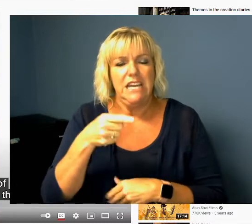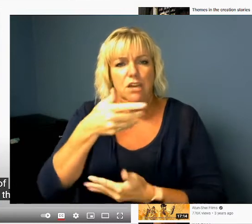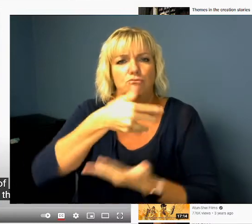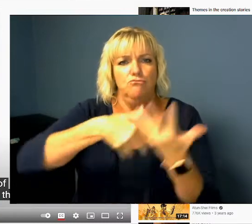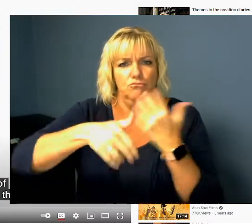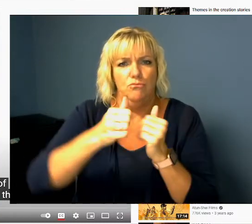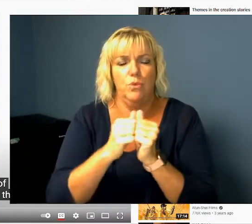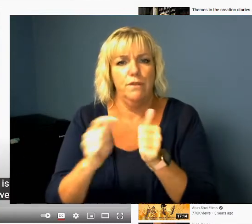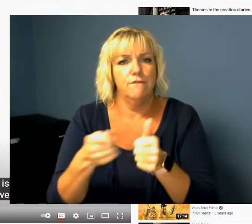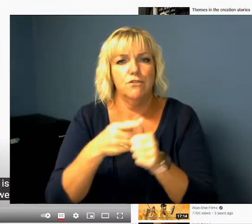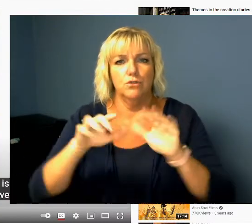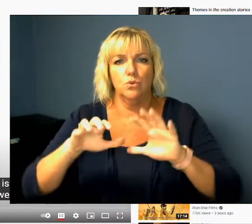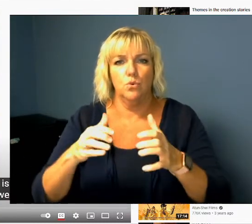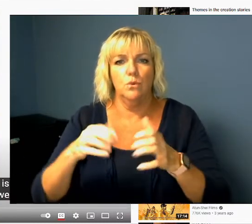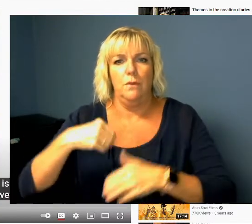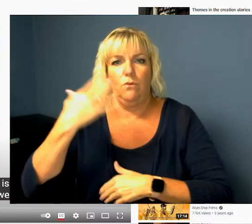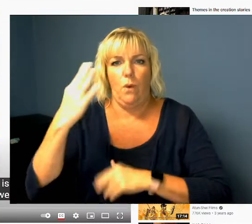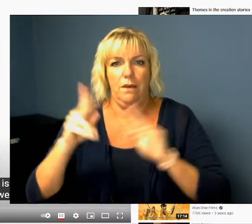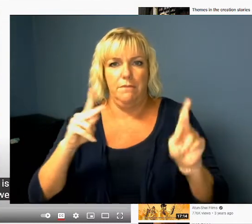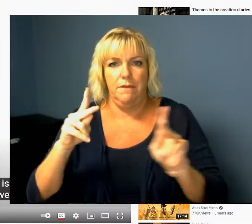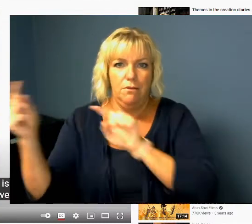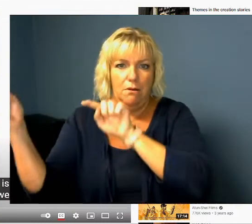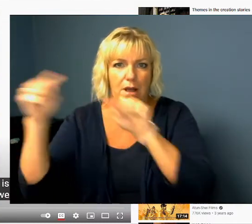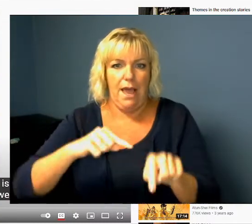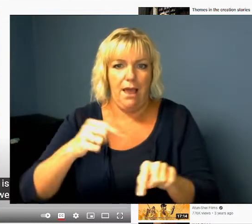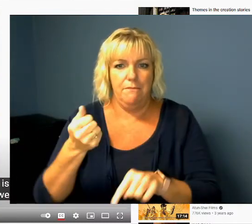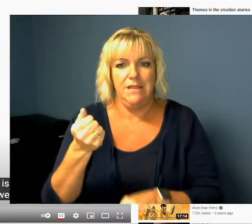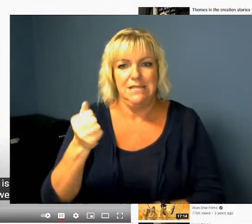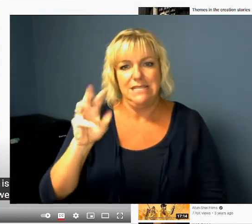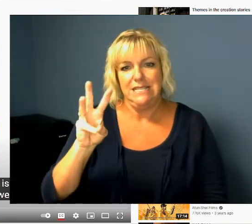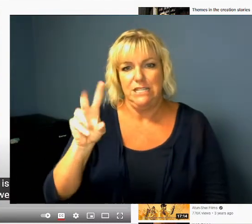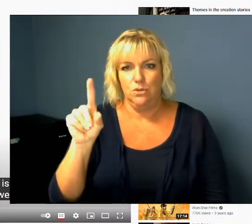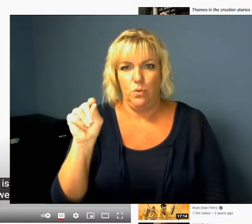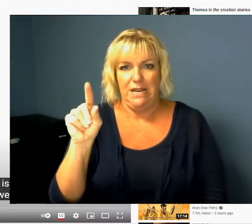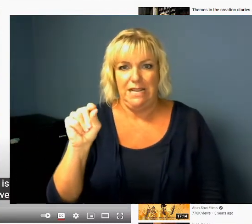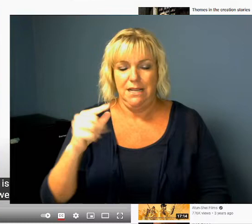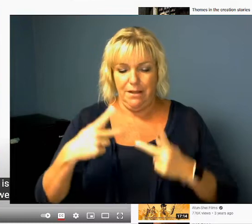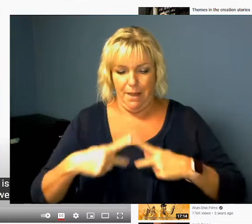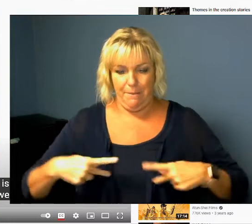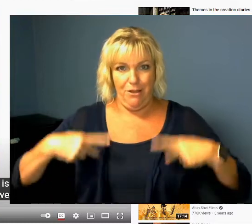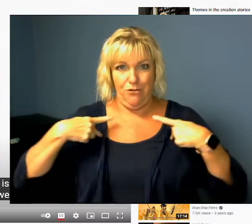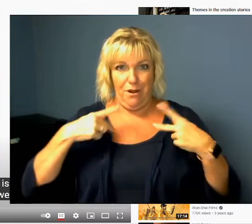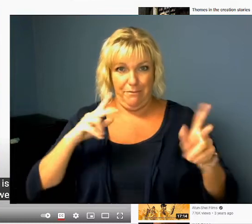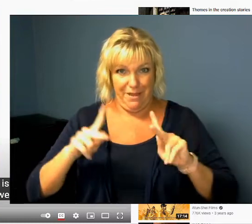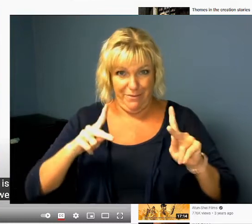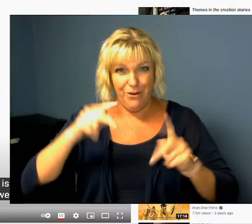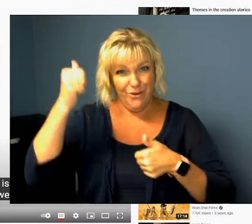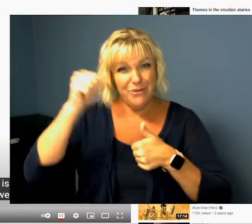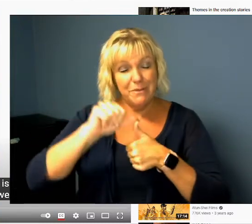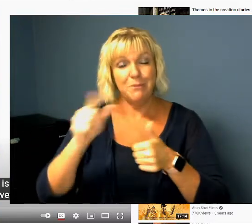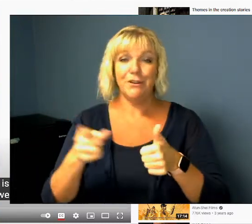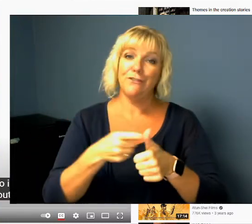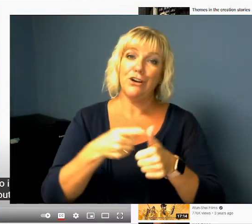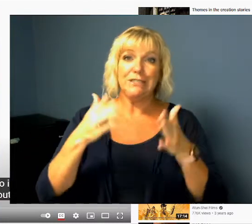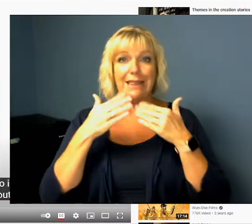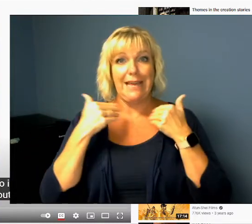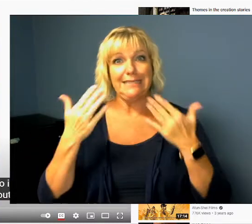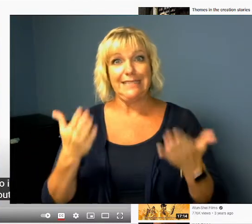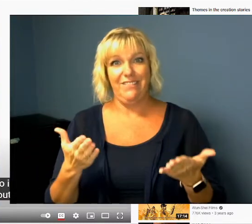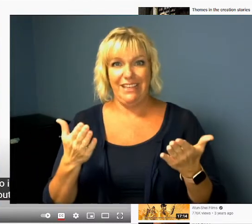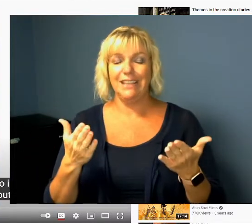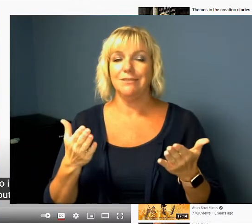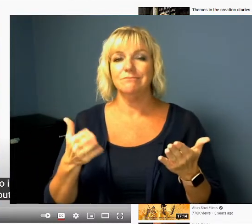arrived here in 1620, the Pilgrims. In fact, what we think of as like the first Thanksgiving was between